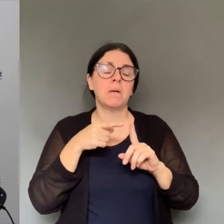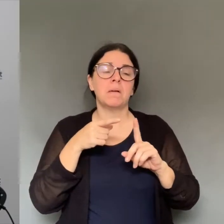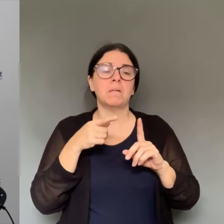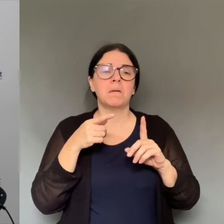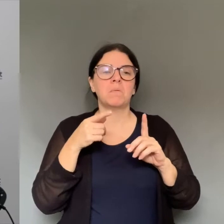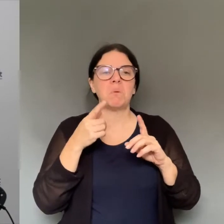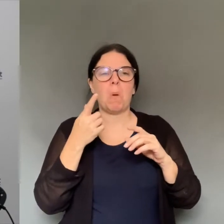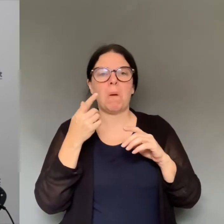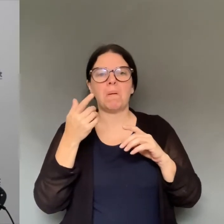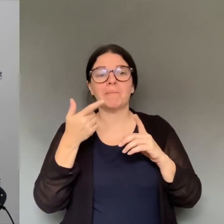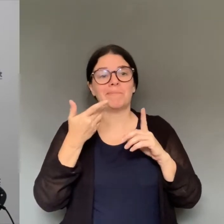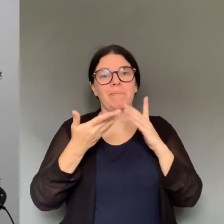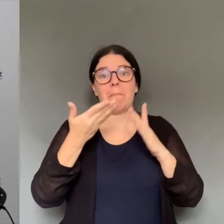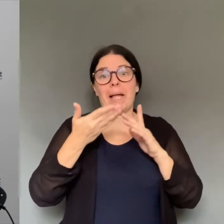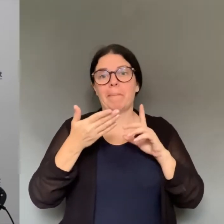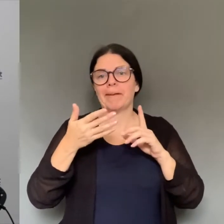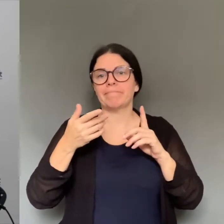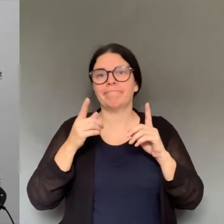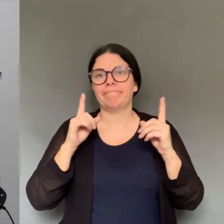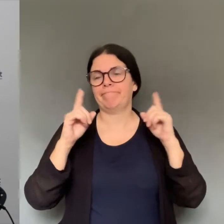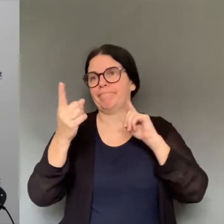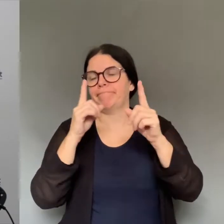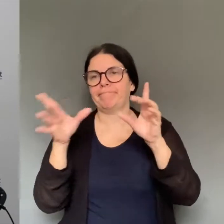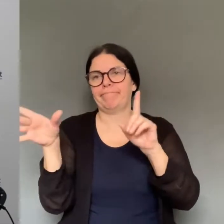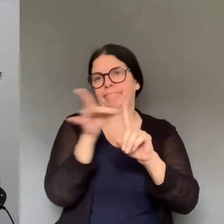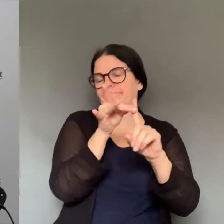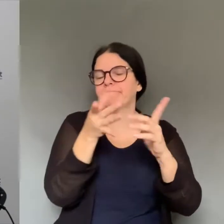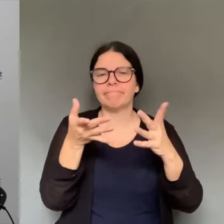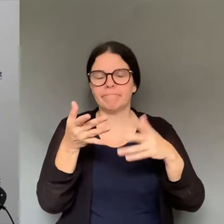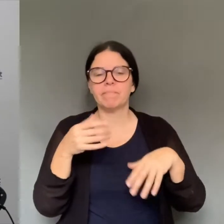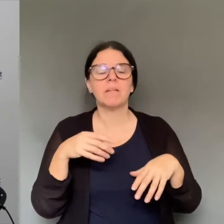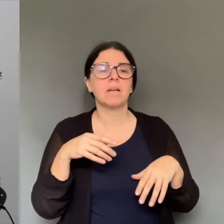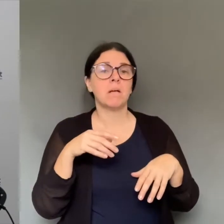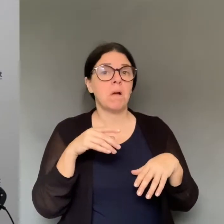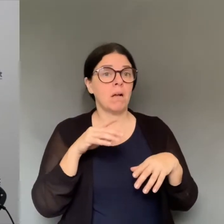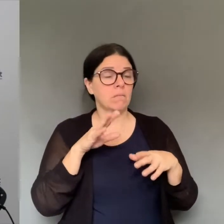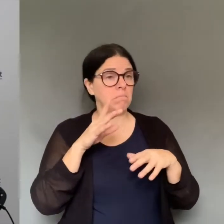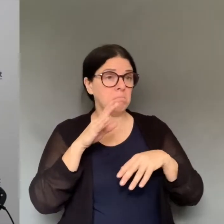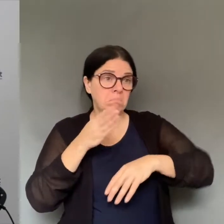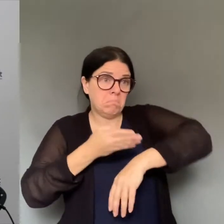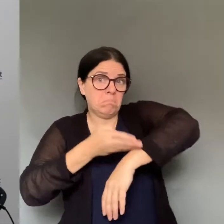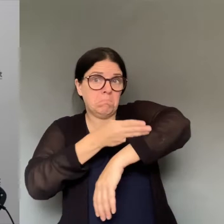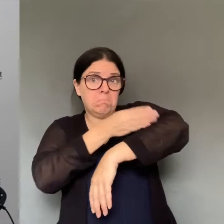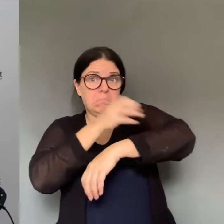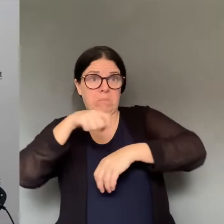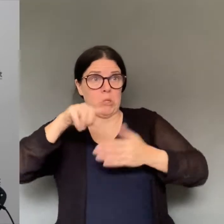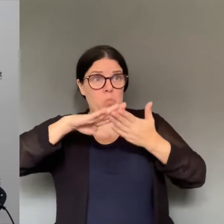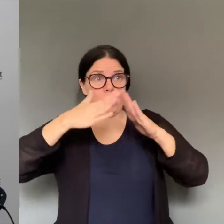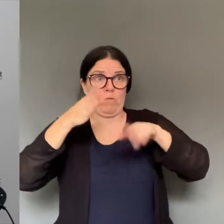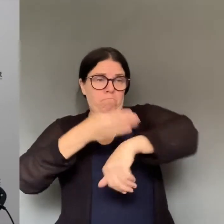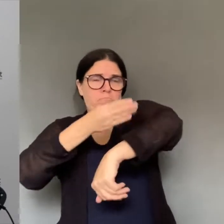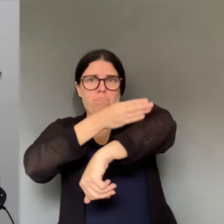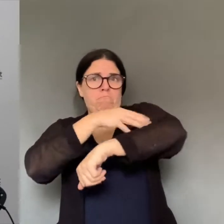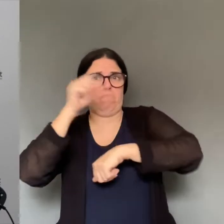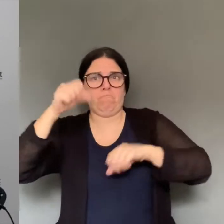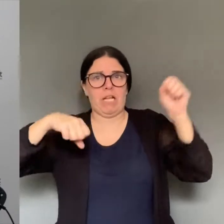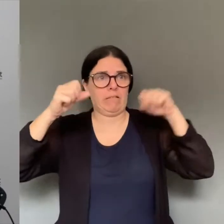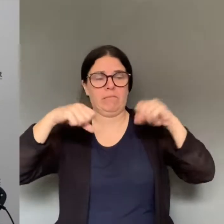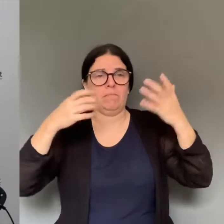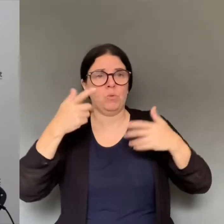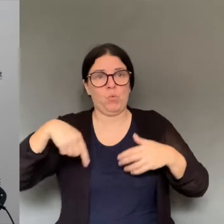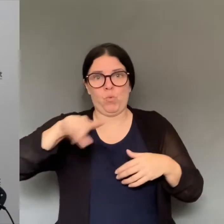still happening, and I think we just, I can say we are getting better. A lot of that is new for many individuals, many people in our